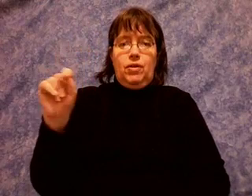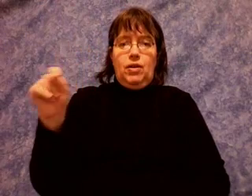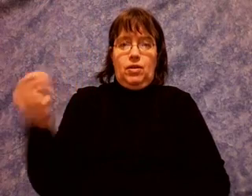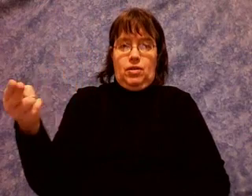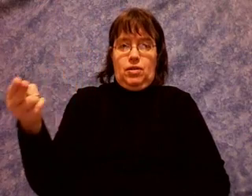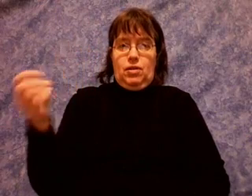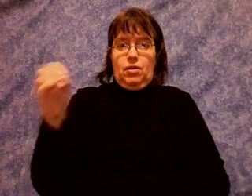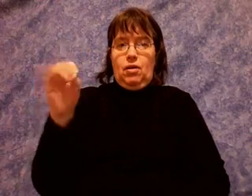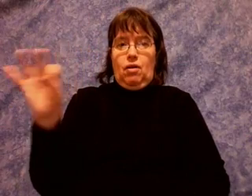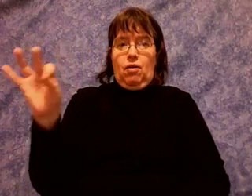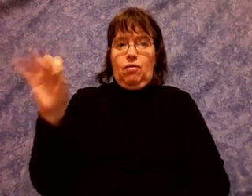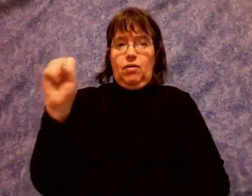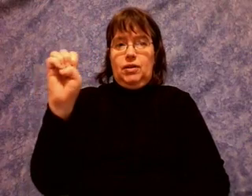1/250th of a second.